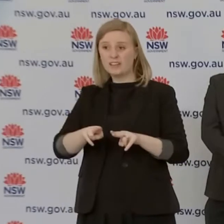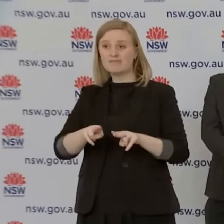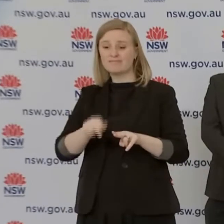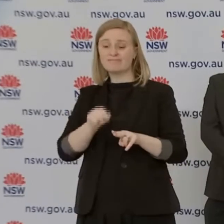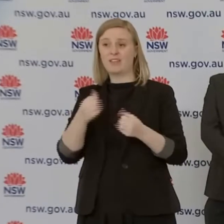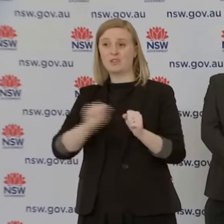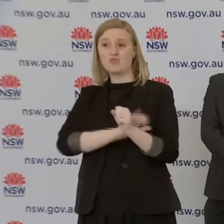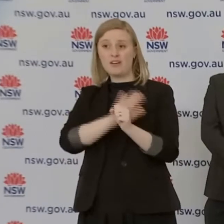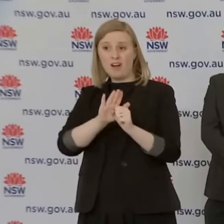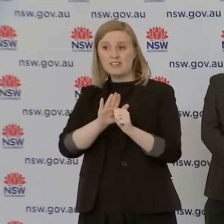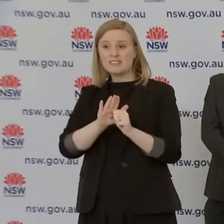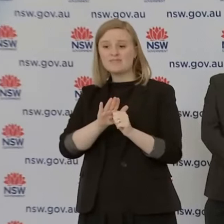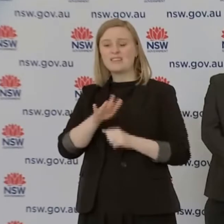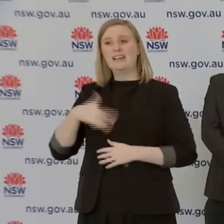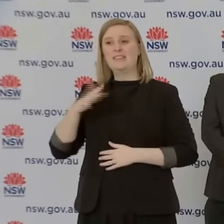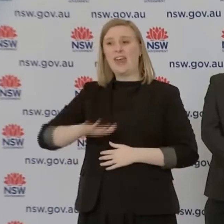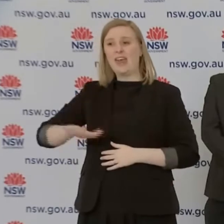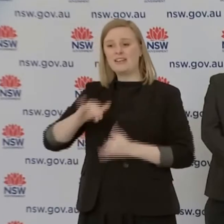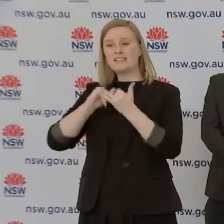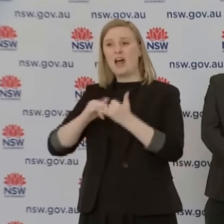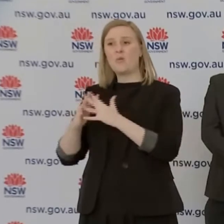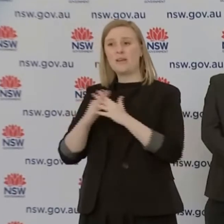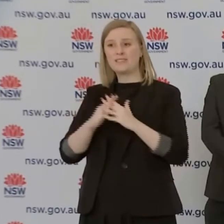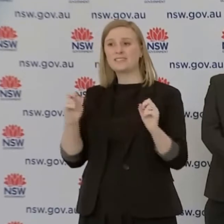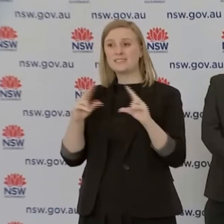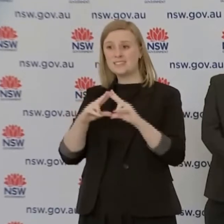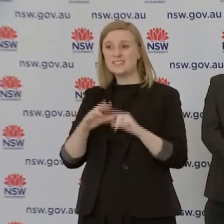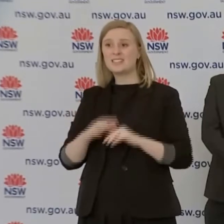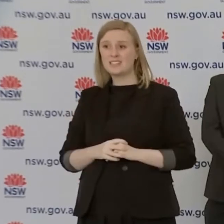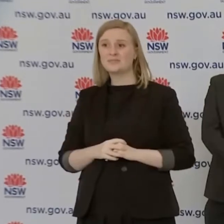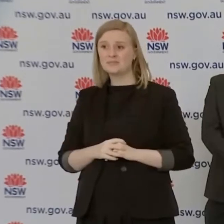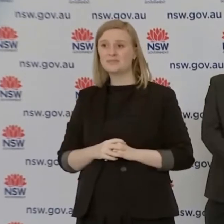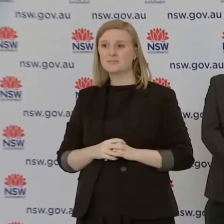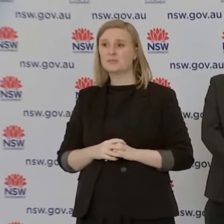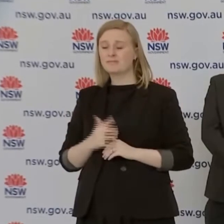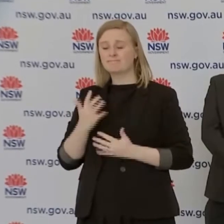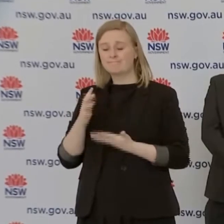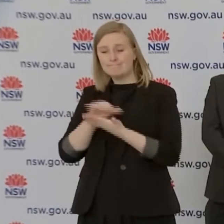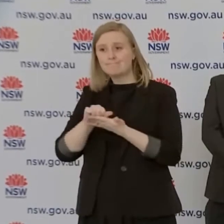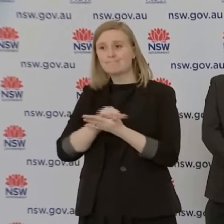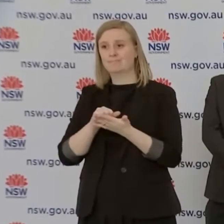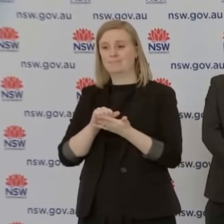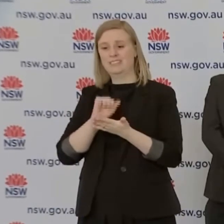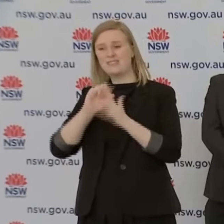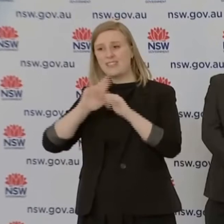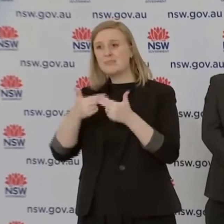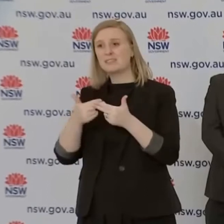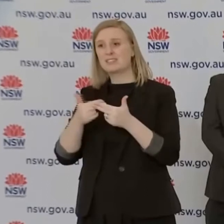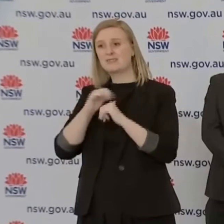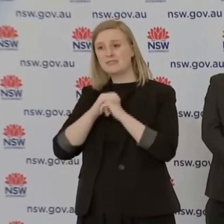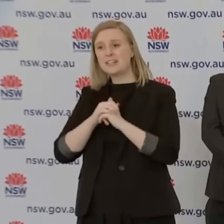overnight. Obviously, our deepest condolences to his family and loved ones, but it demonstrates